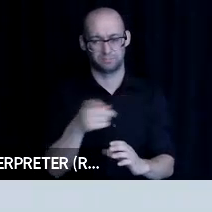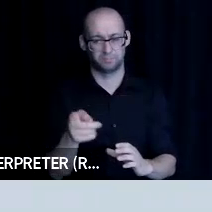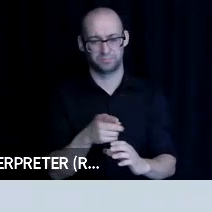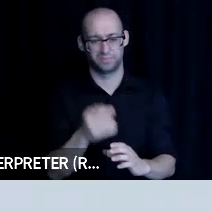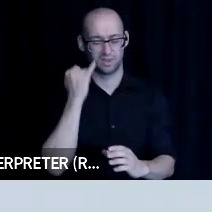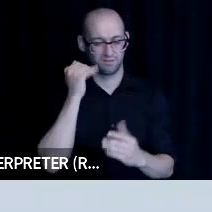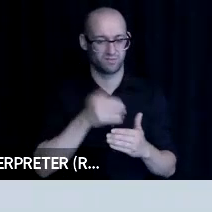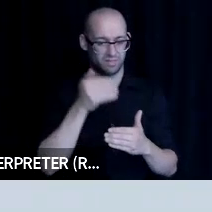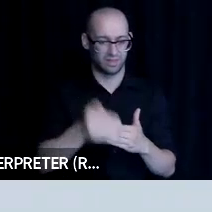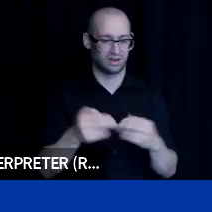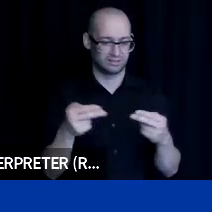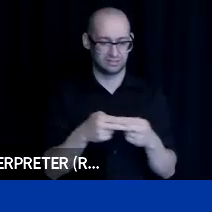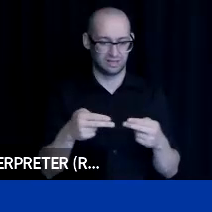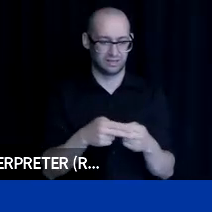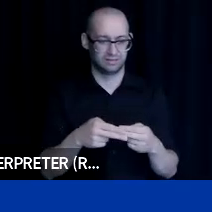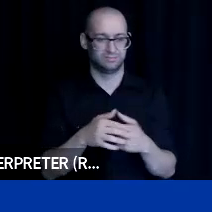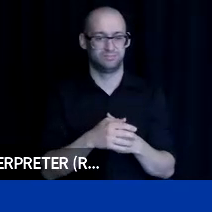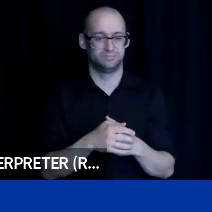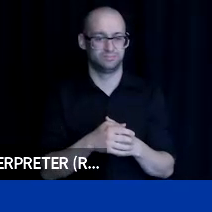next slide, please.